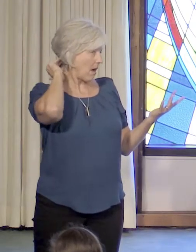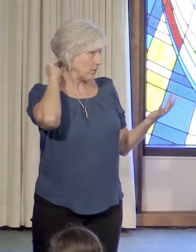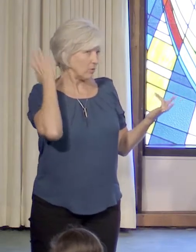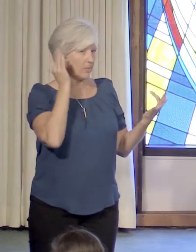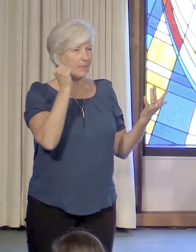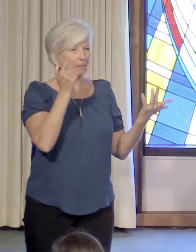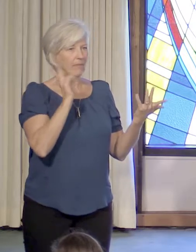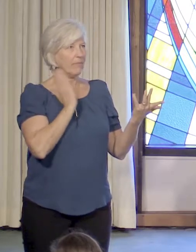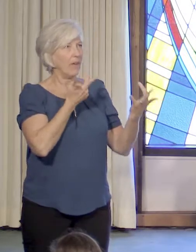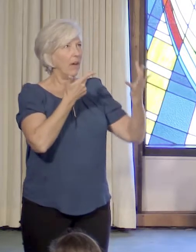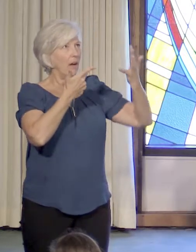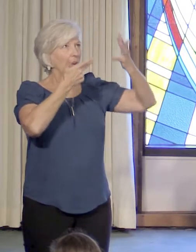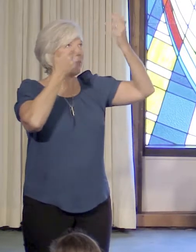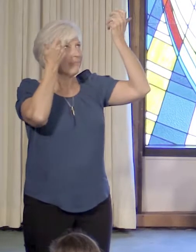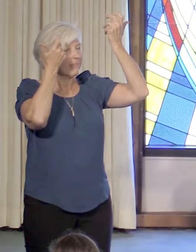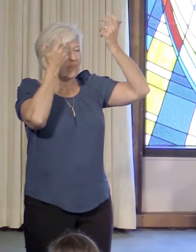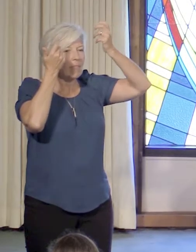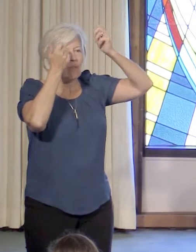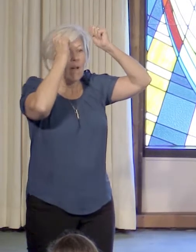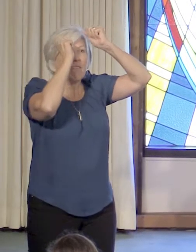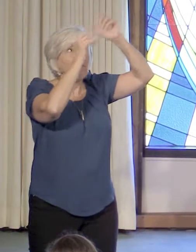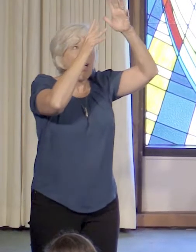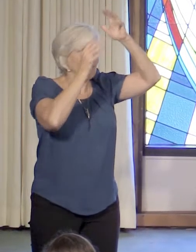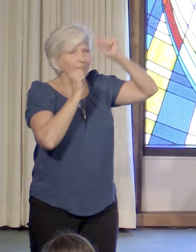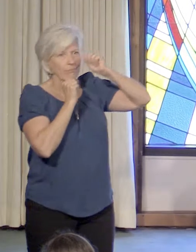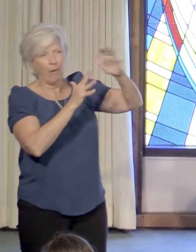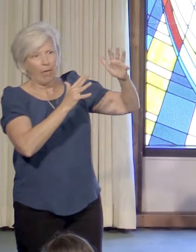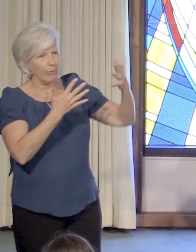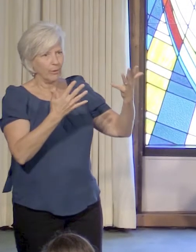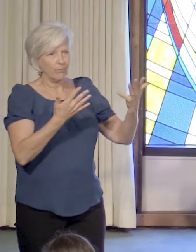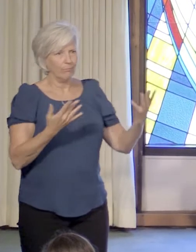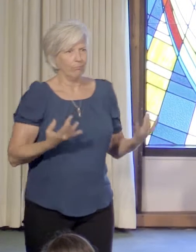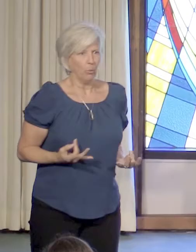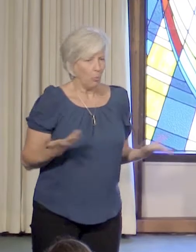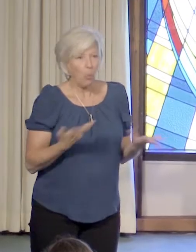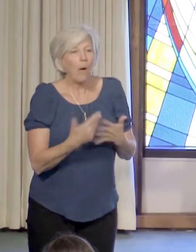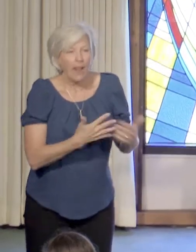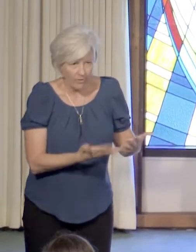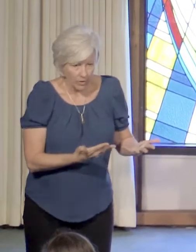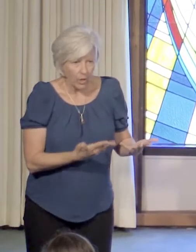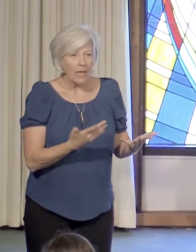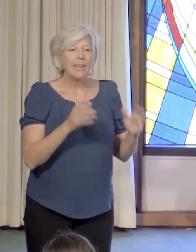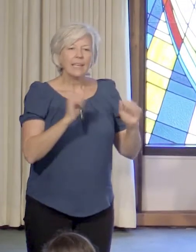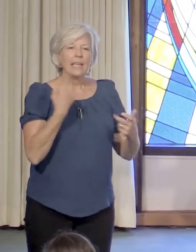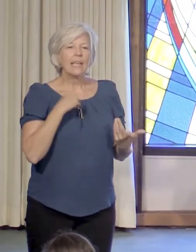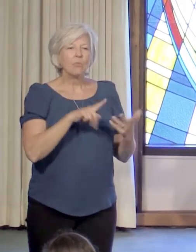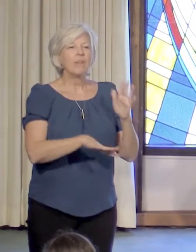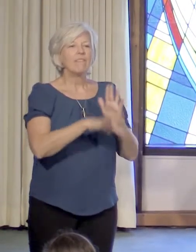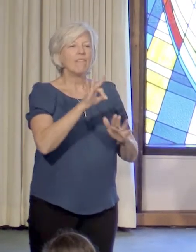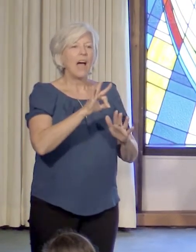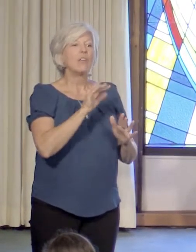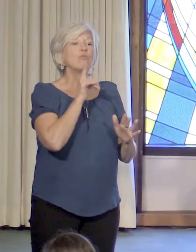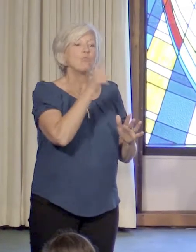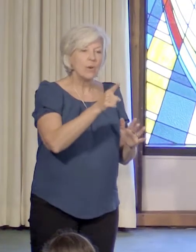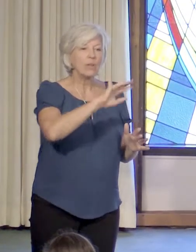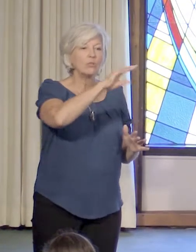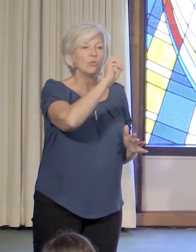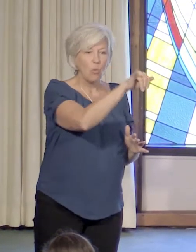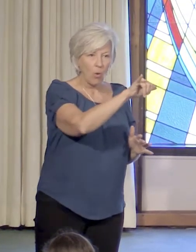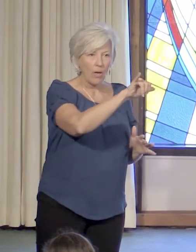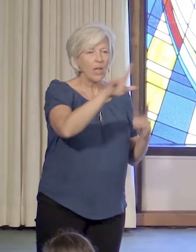the spirit, or Allah, Buddha, whatever you want to call it, can we find real joy? True joy takes hold of man's consciousness